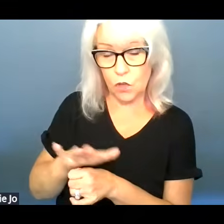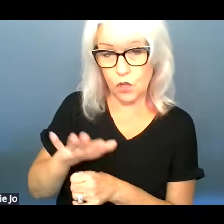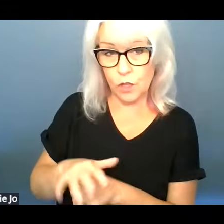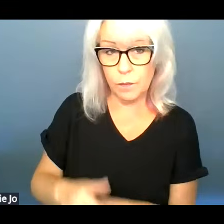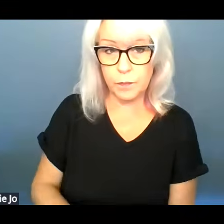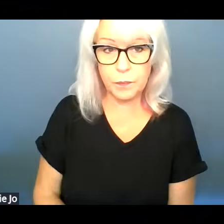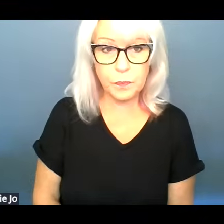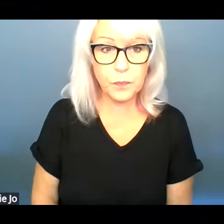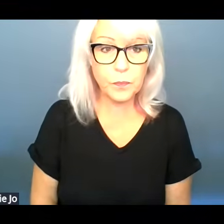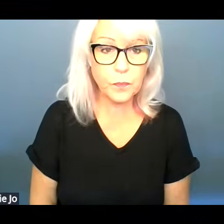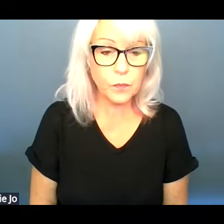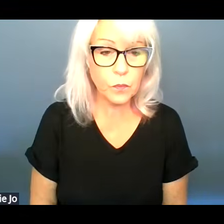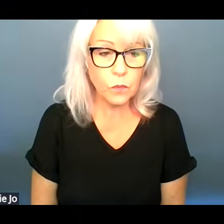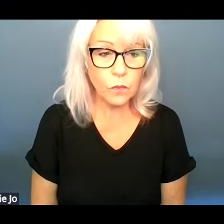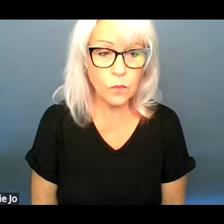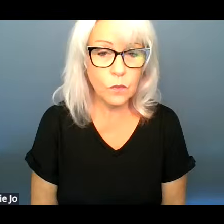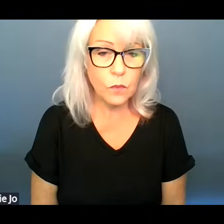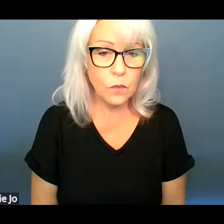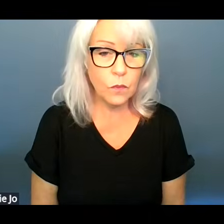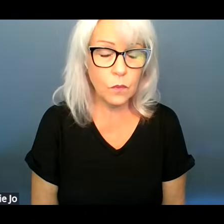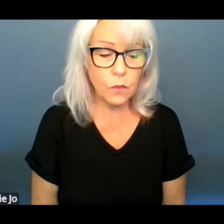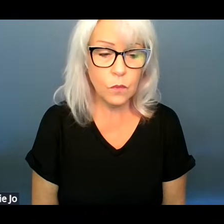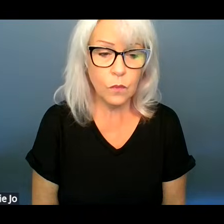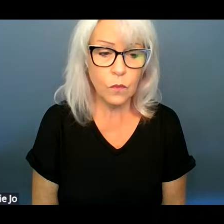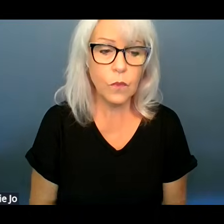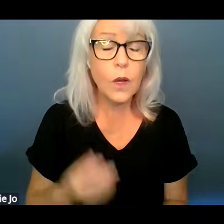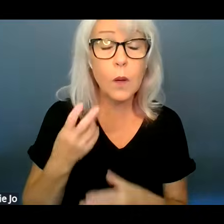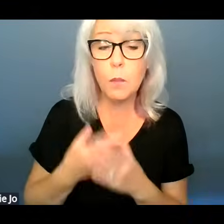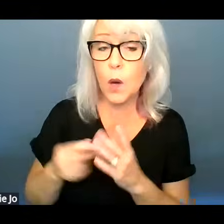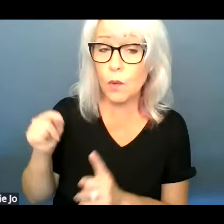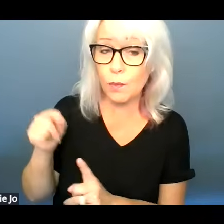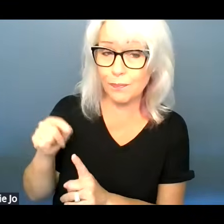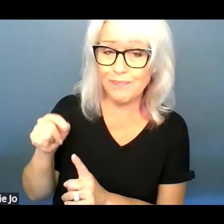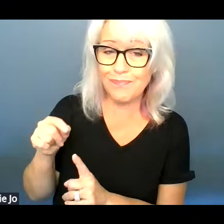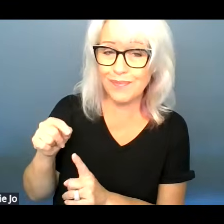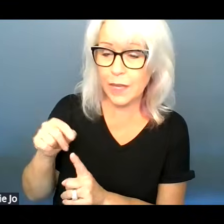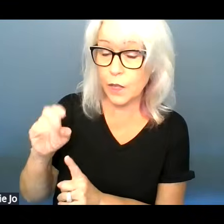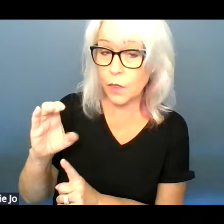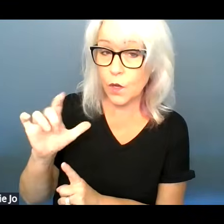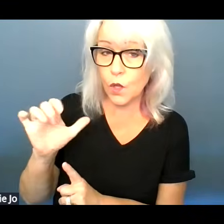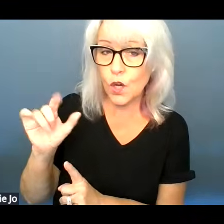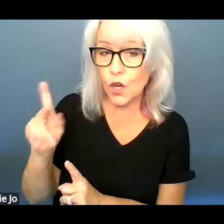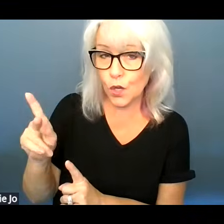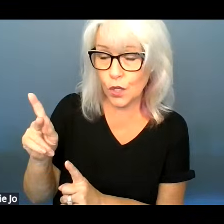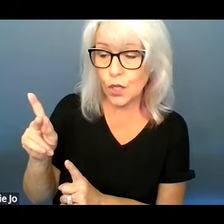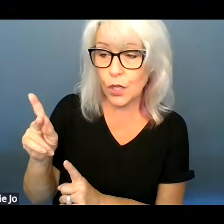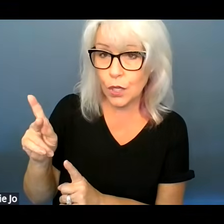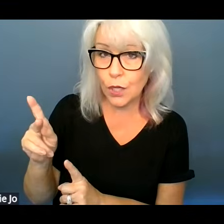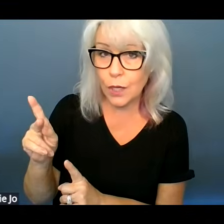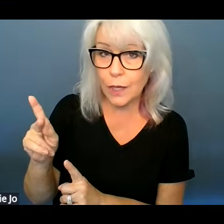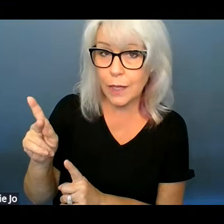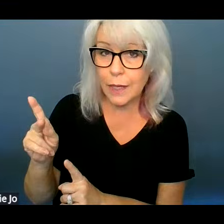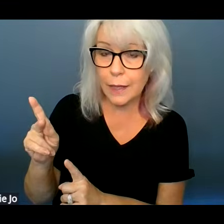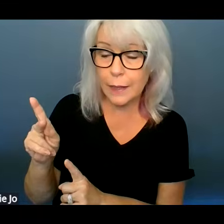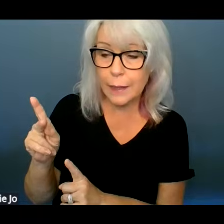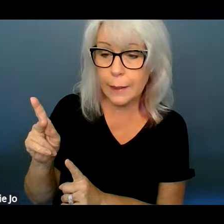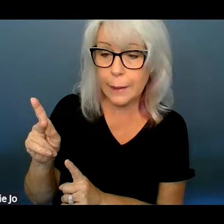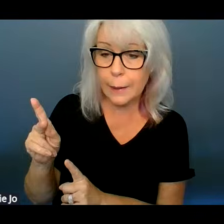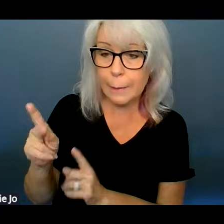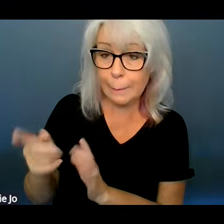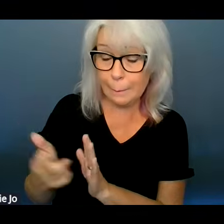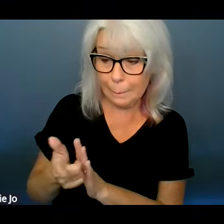both for the clerk who is being essentially charged here by the